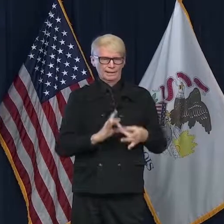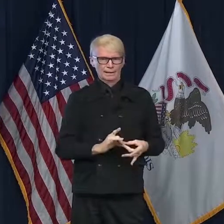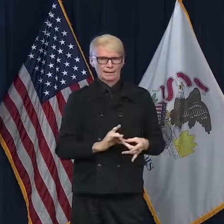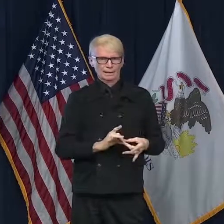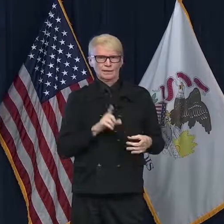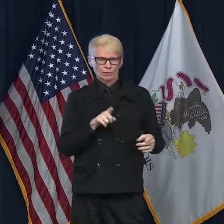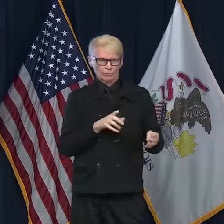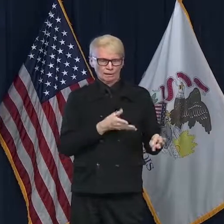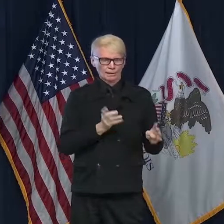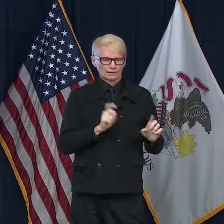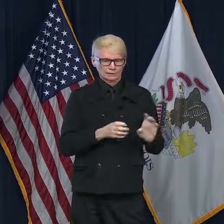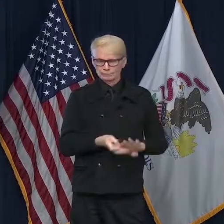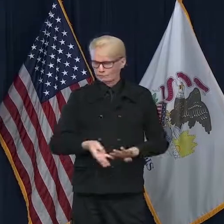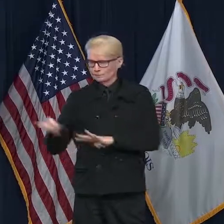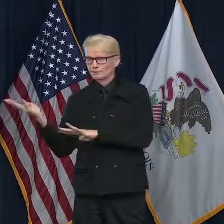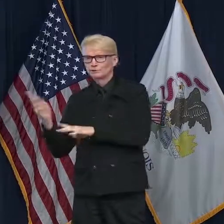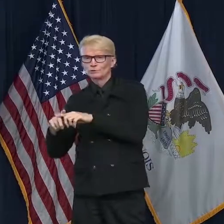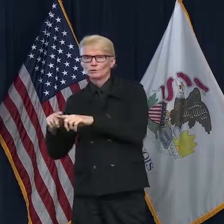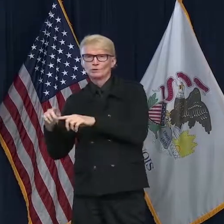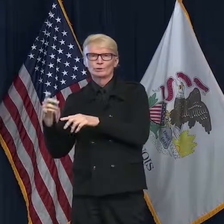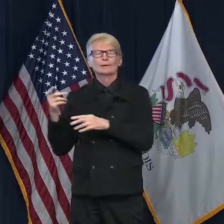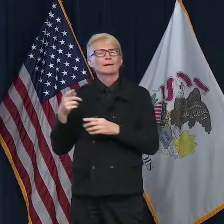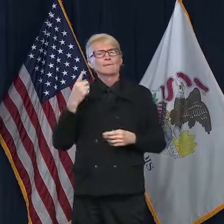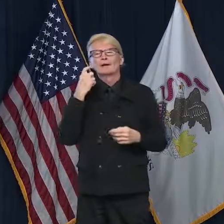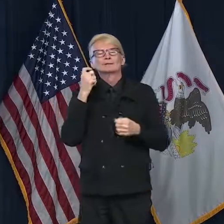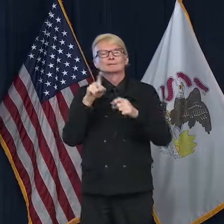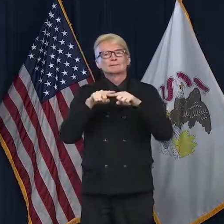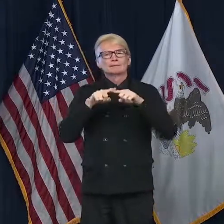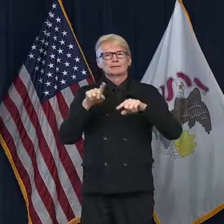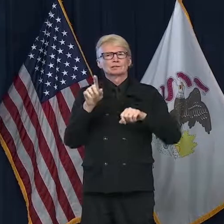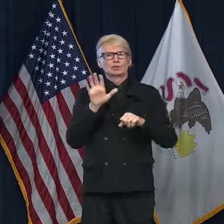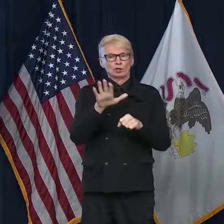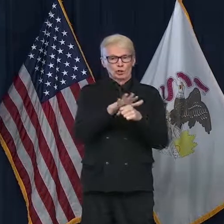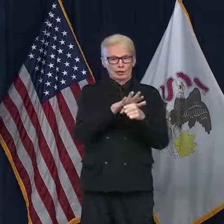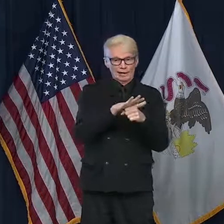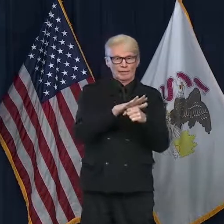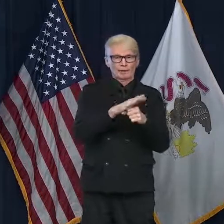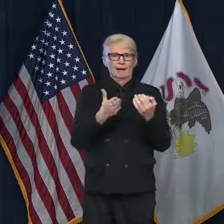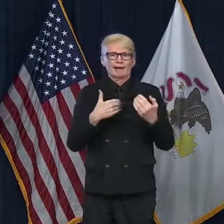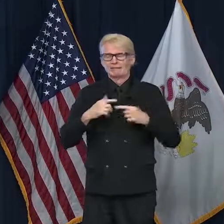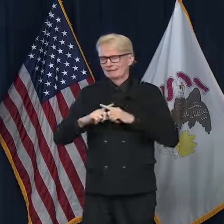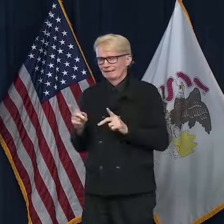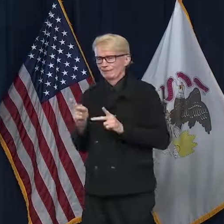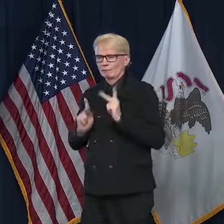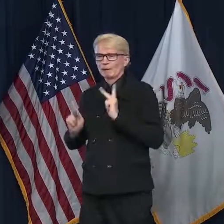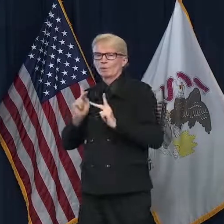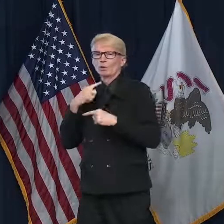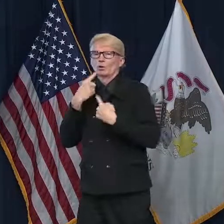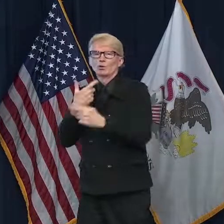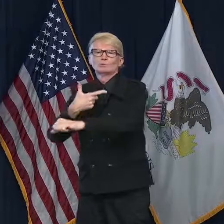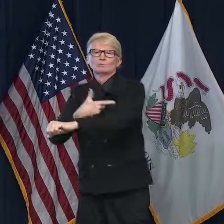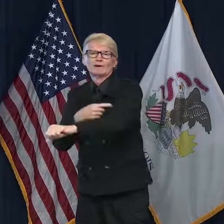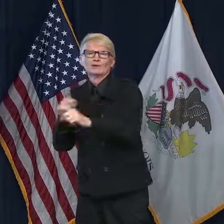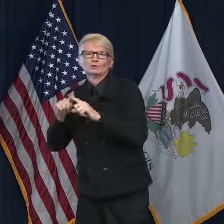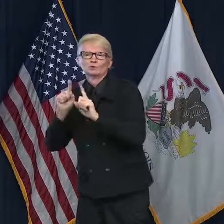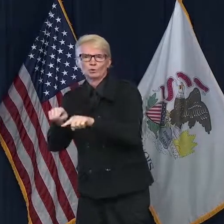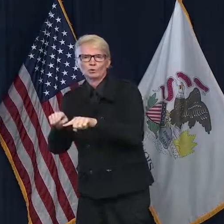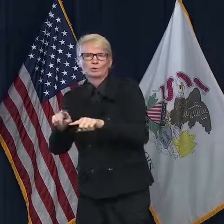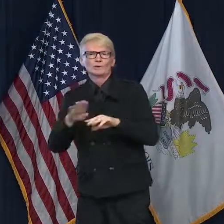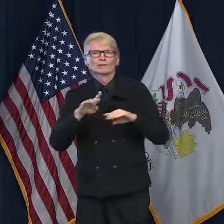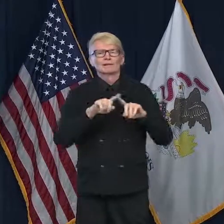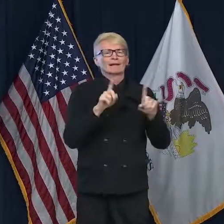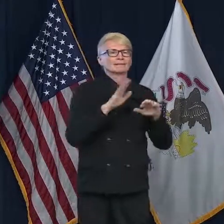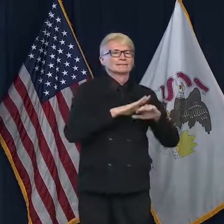because whoever your providers, whatever's closest to you is going to be different than whatever's closest to Craig Wall, for example.